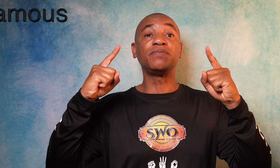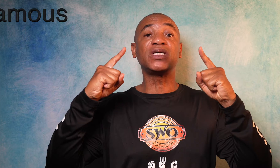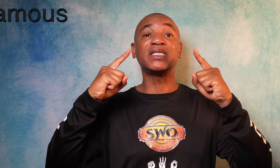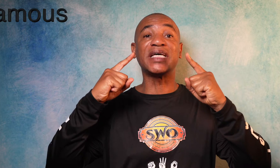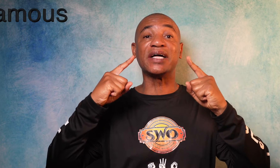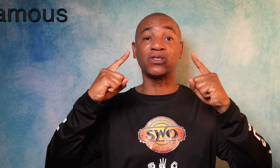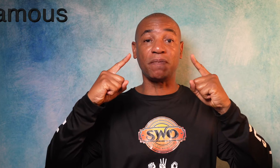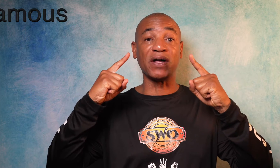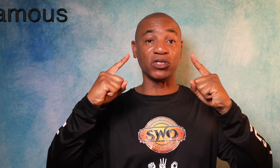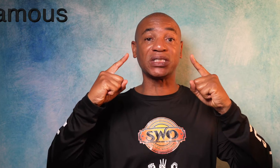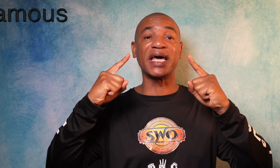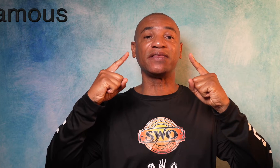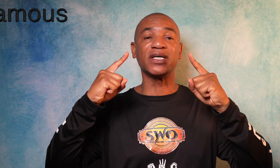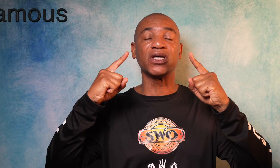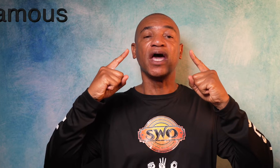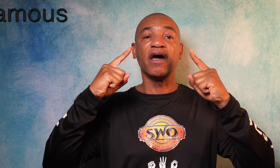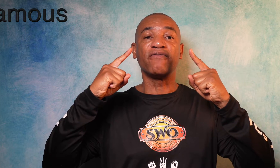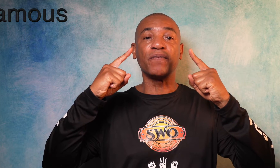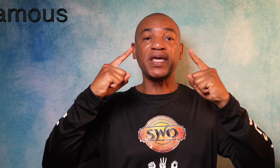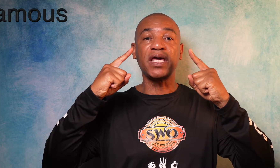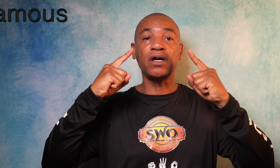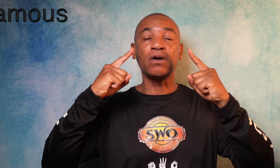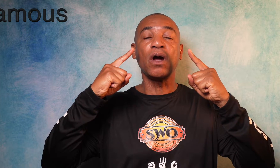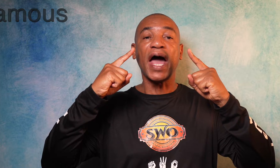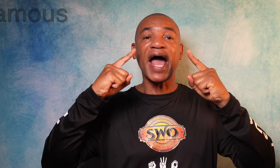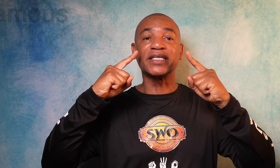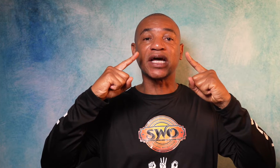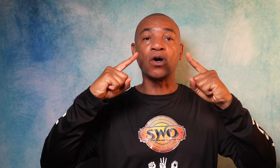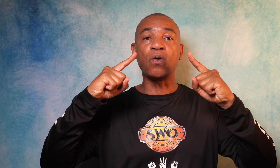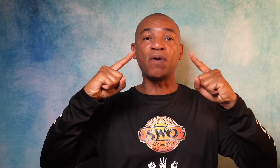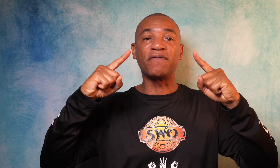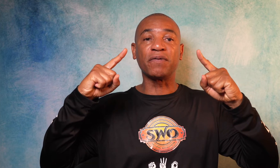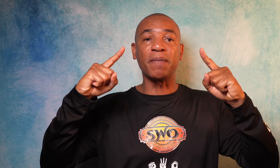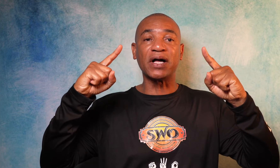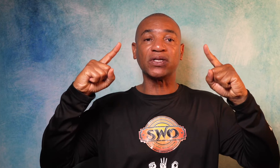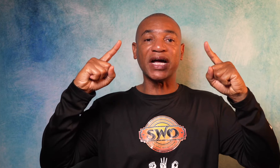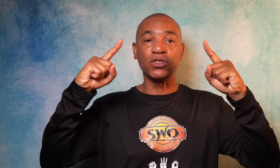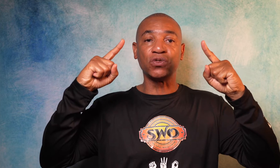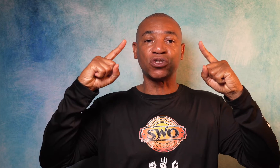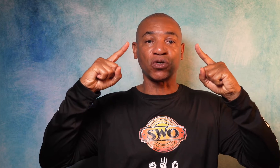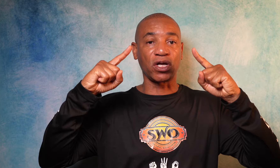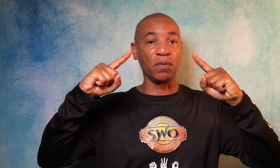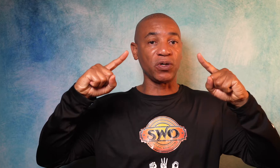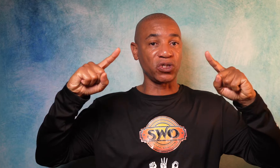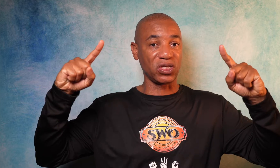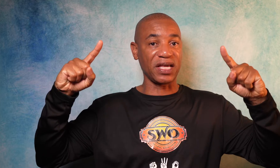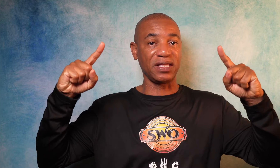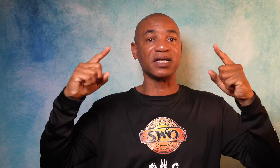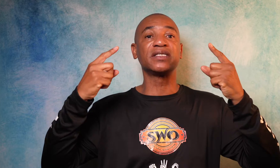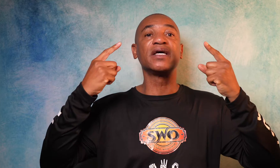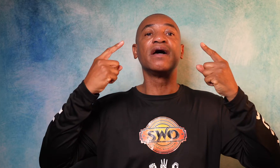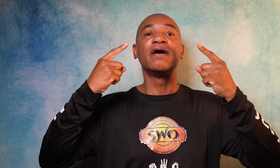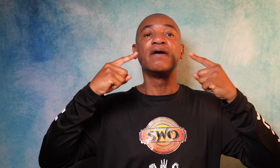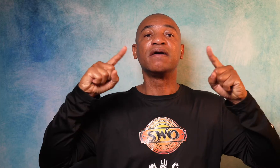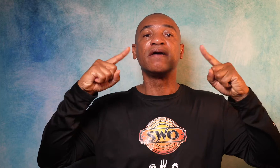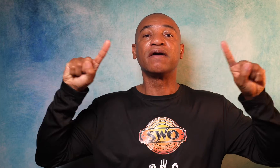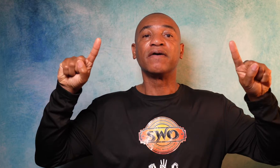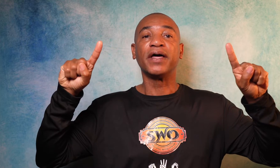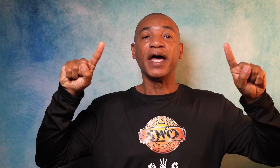to the sides of the mouth just like this, and from here, as I go away from the mouth, I do circular motions like this.